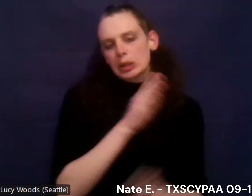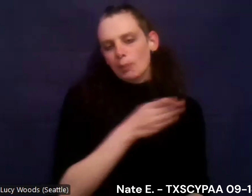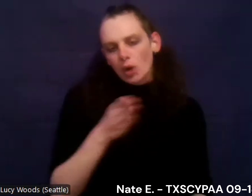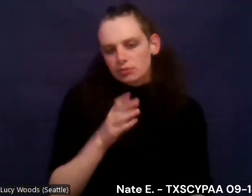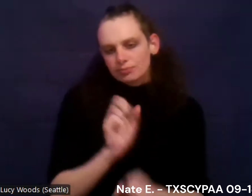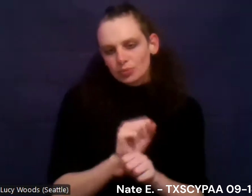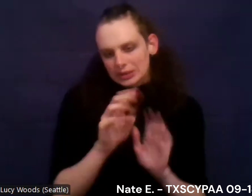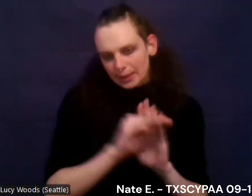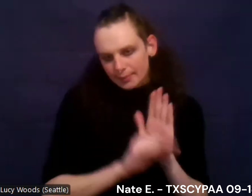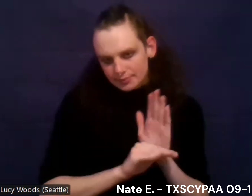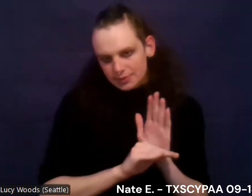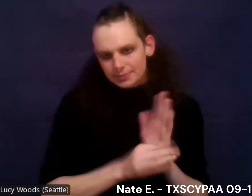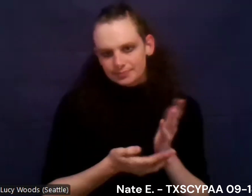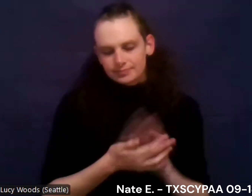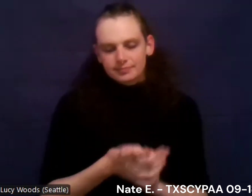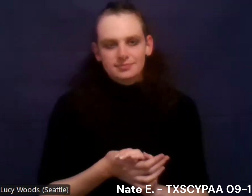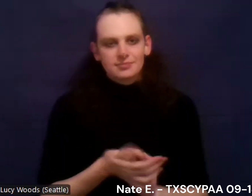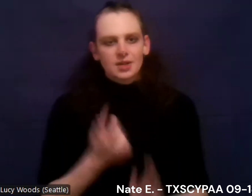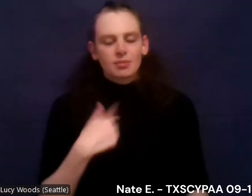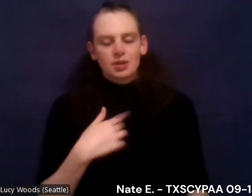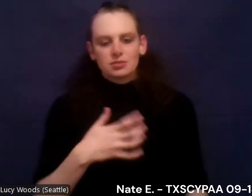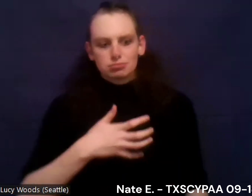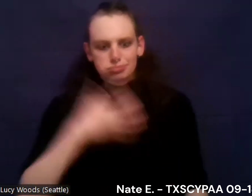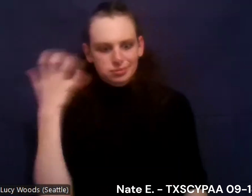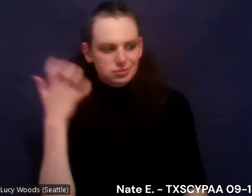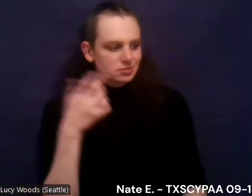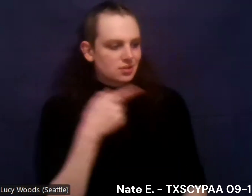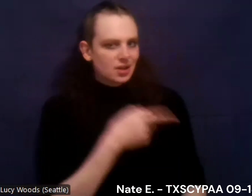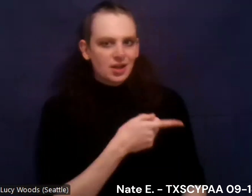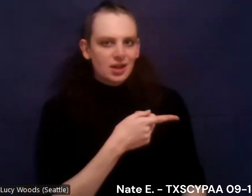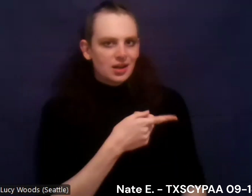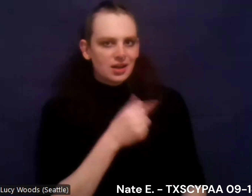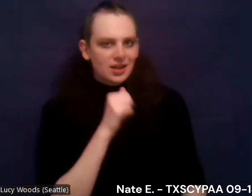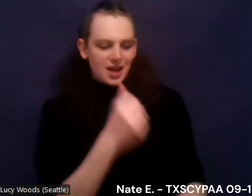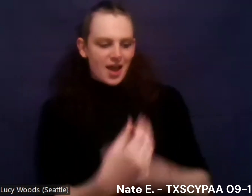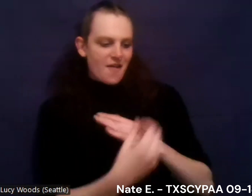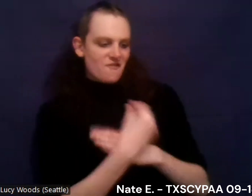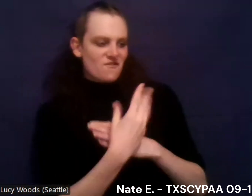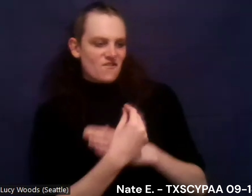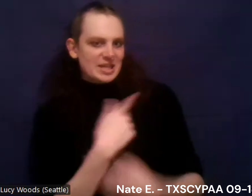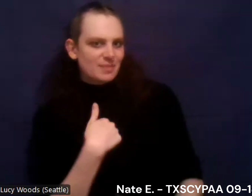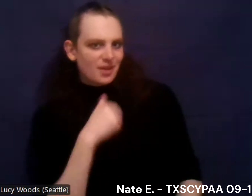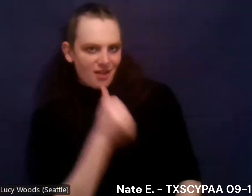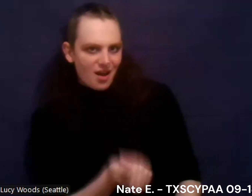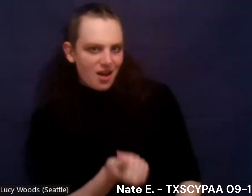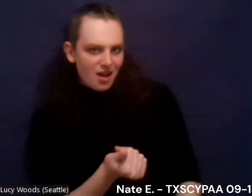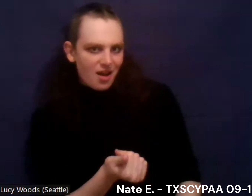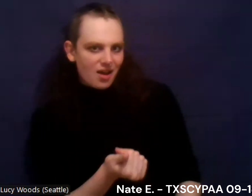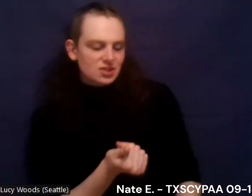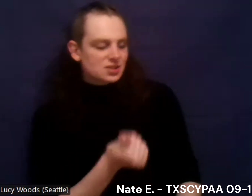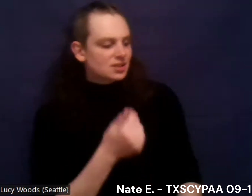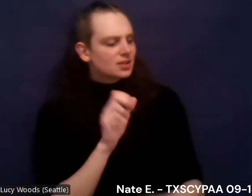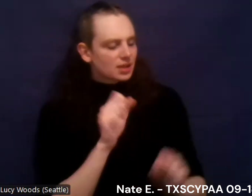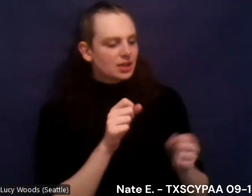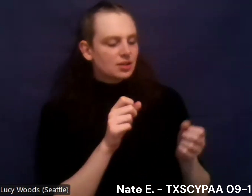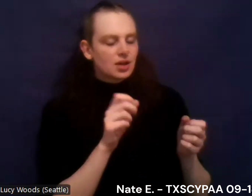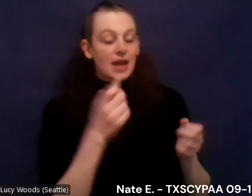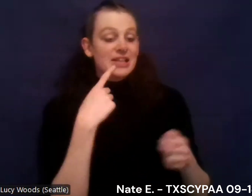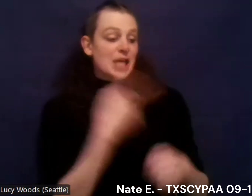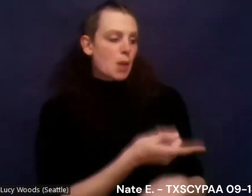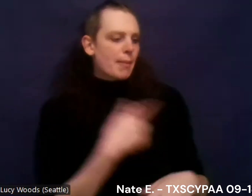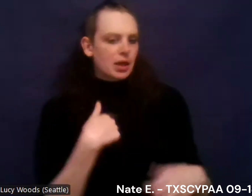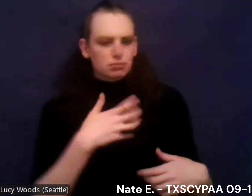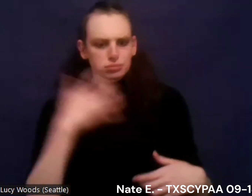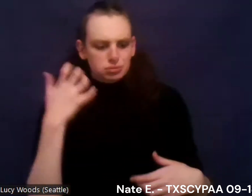right? Like, man, I'm angry at this person. He didn't tell me like, he told me, okay, cool, let's do some inventory on it. Let's write down what's wrong and